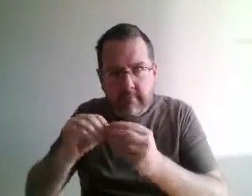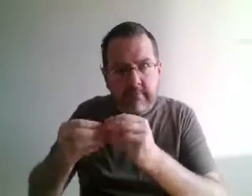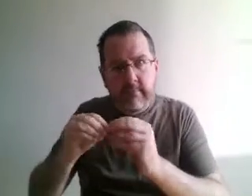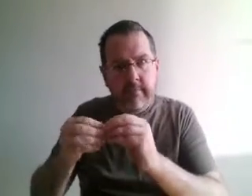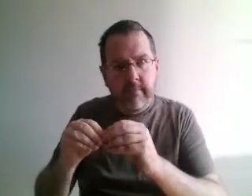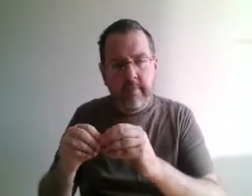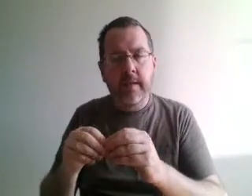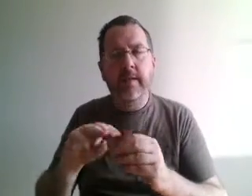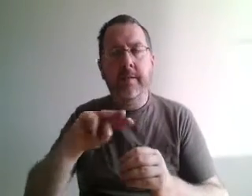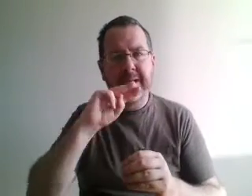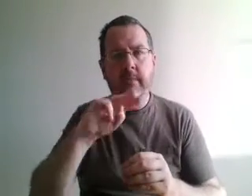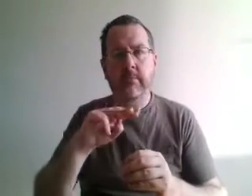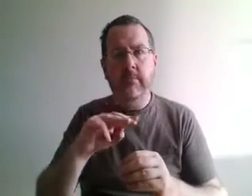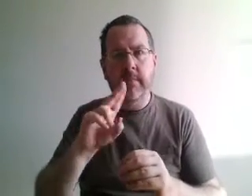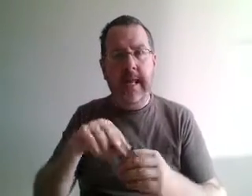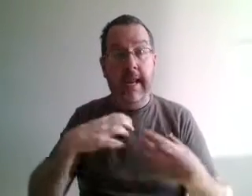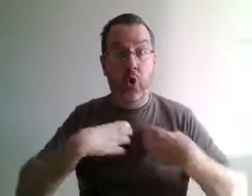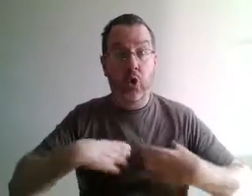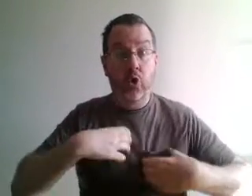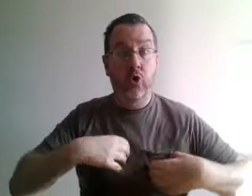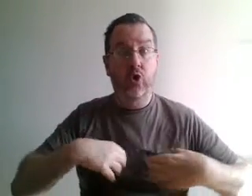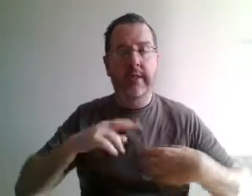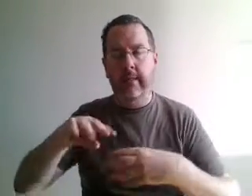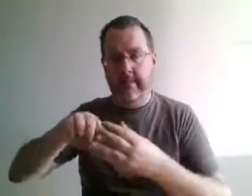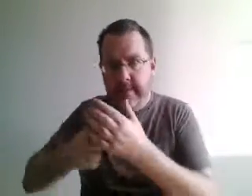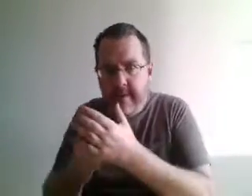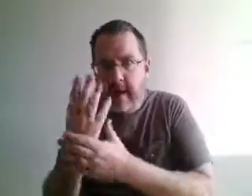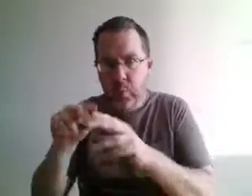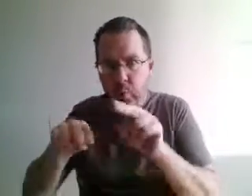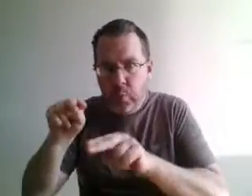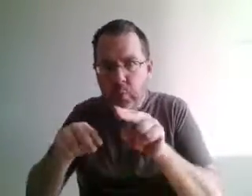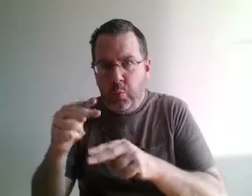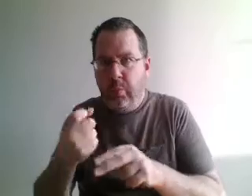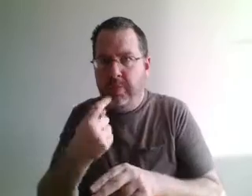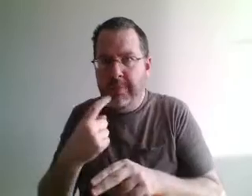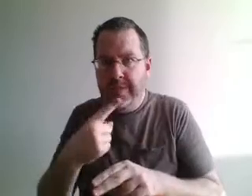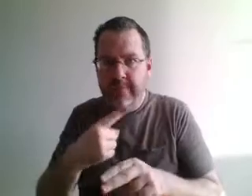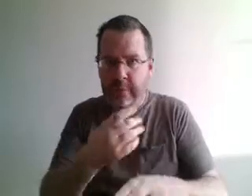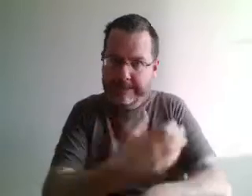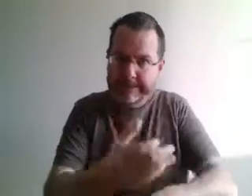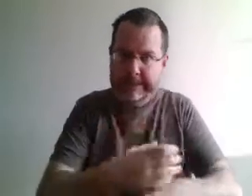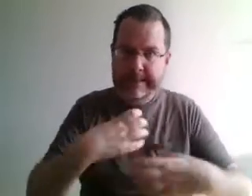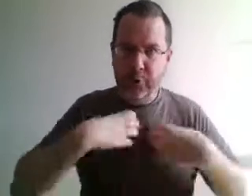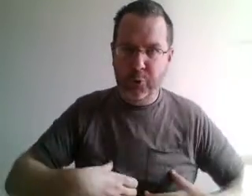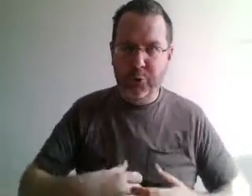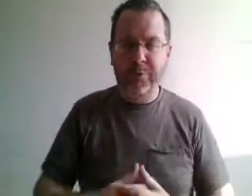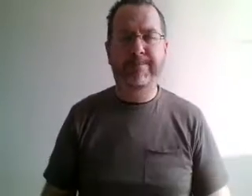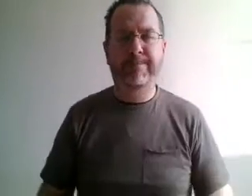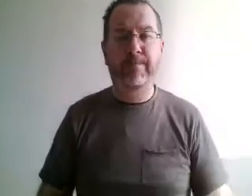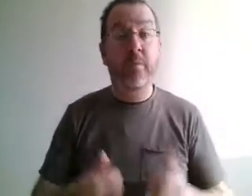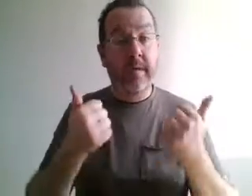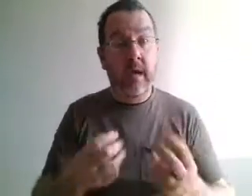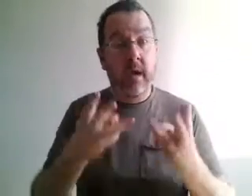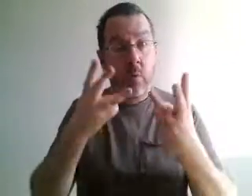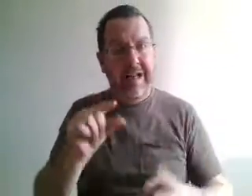lungs to keep them working. I'm going to change gear completely from the frightening scenario for many people of hospital to